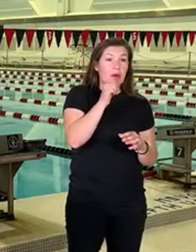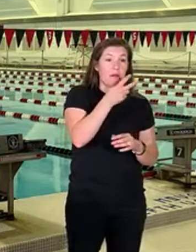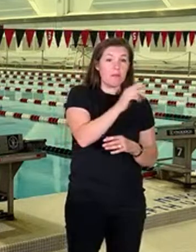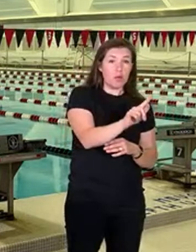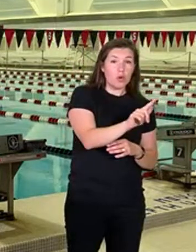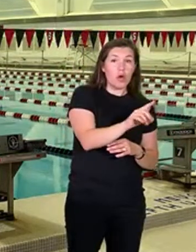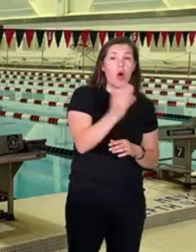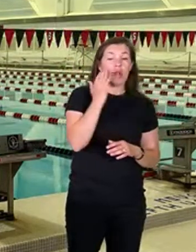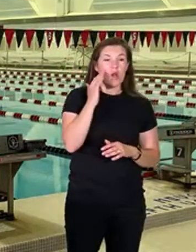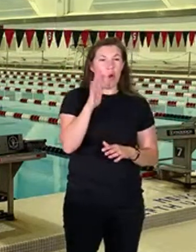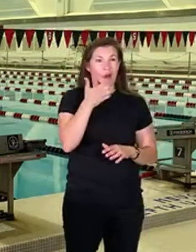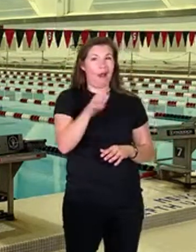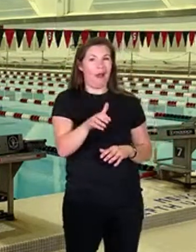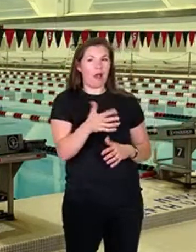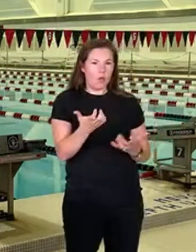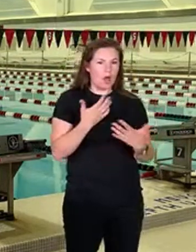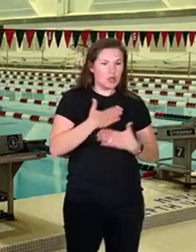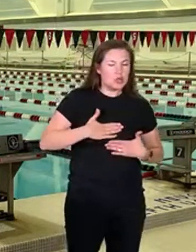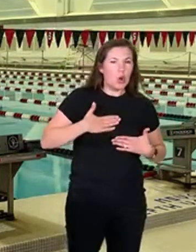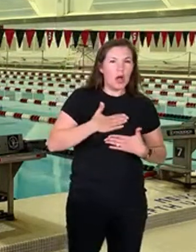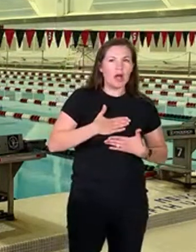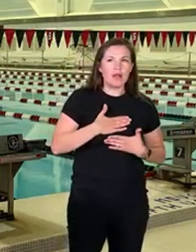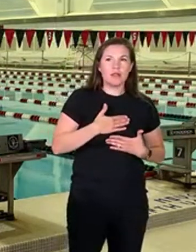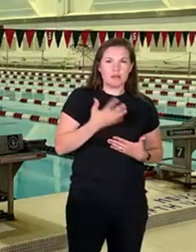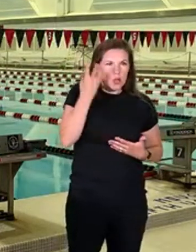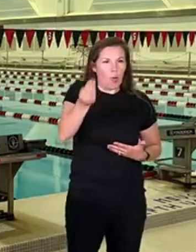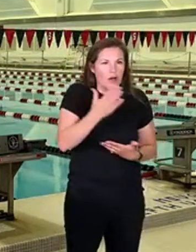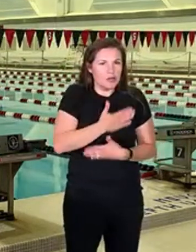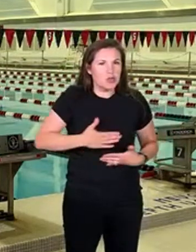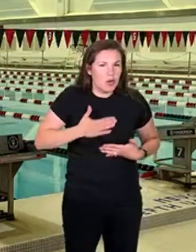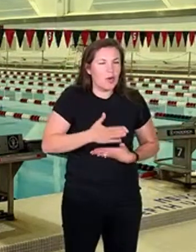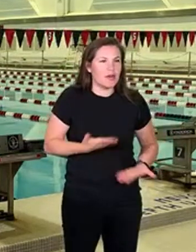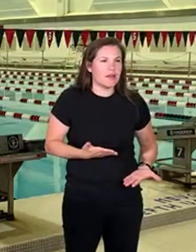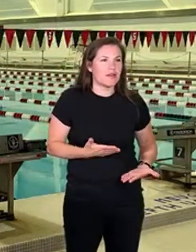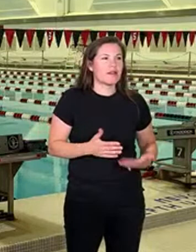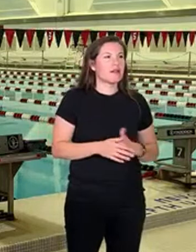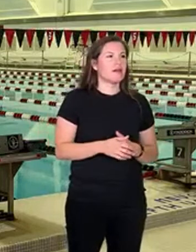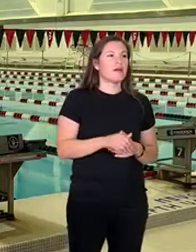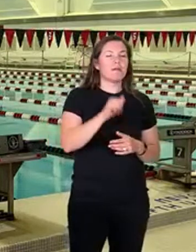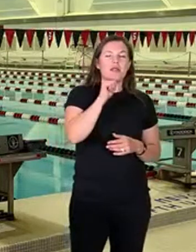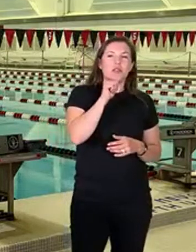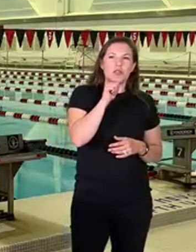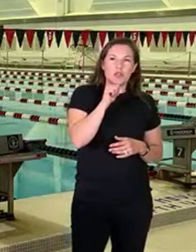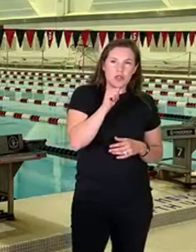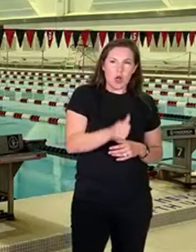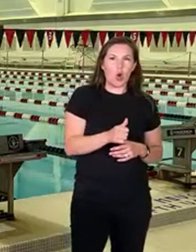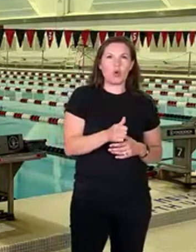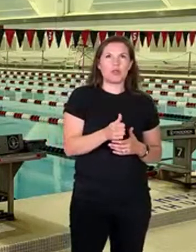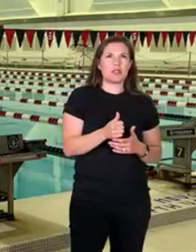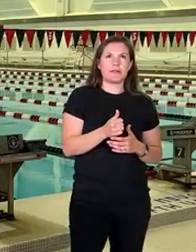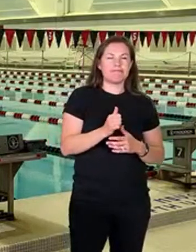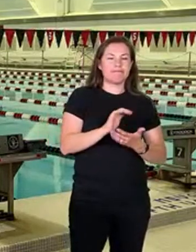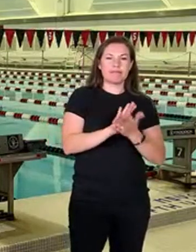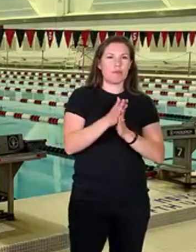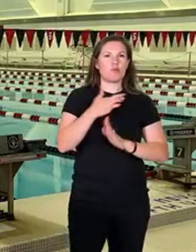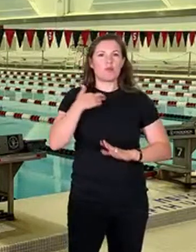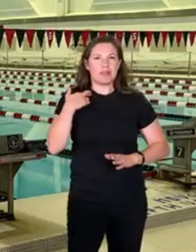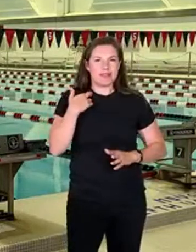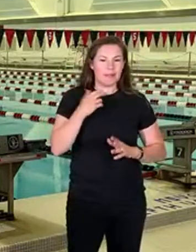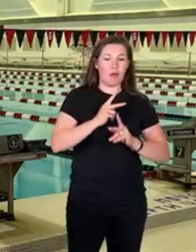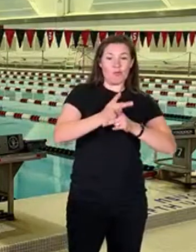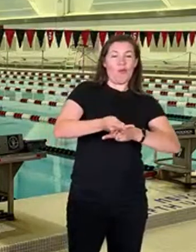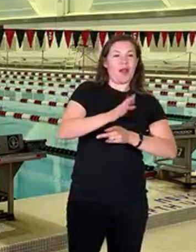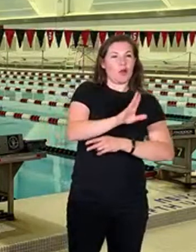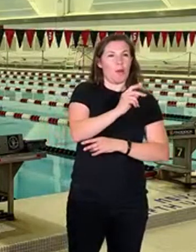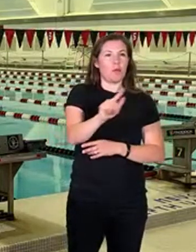pool and we know it's hot and you want to enjoy it, go out there and enjoy it. But don't put yourself and others at risk by renting it. And the